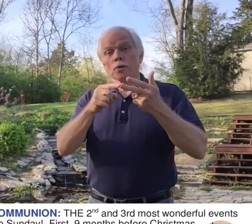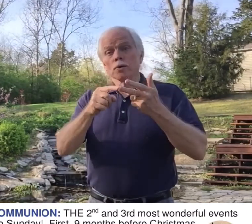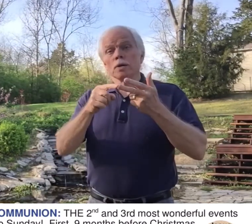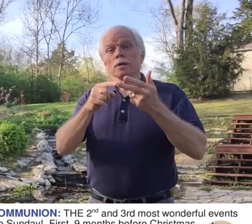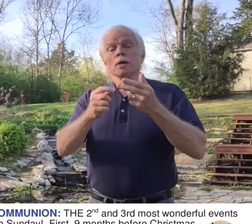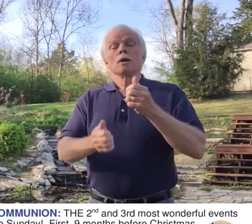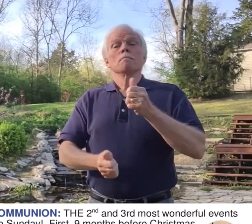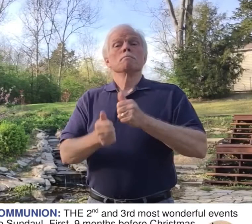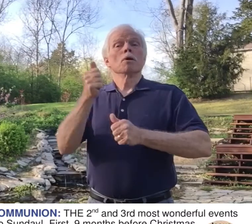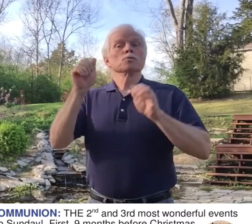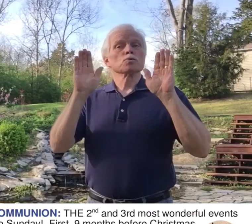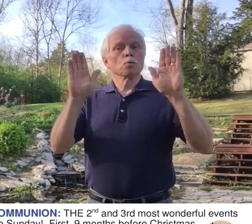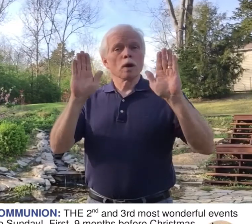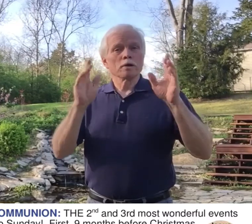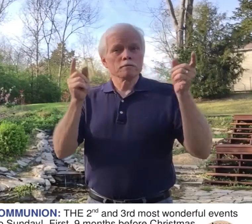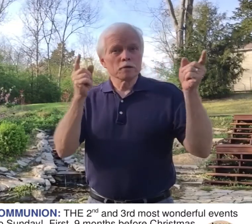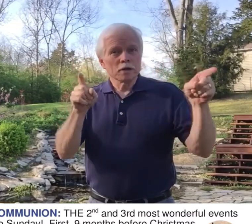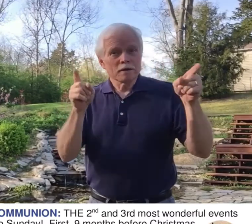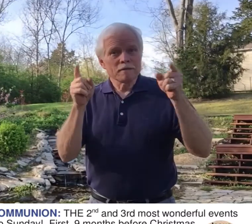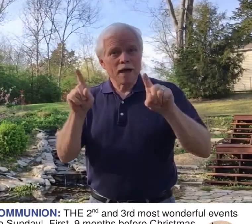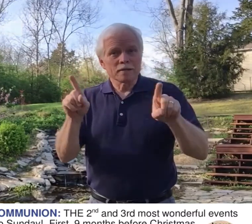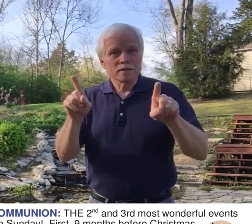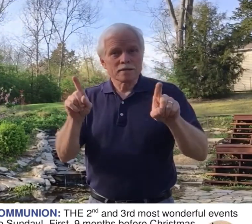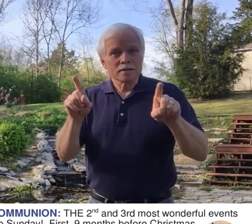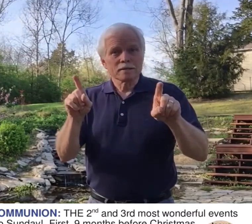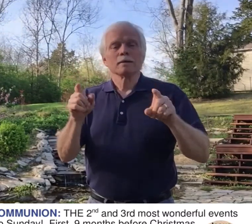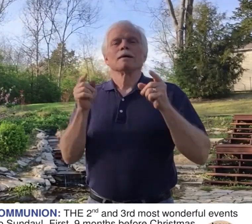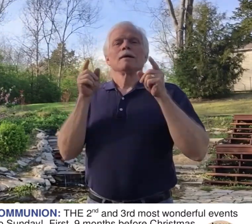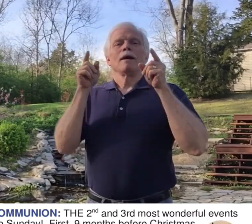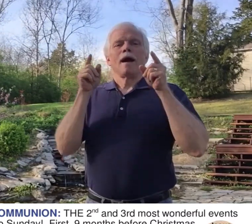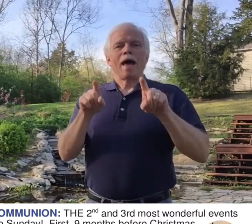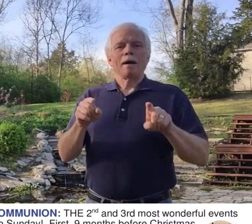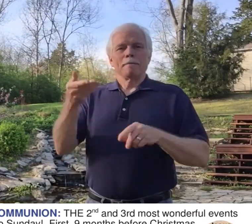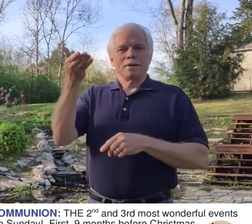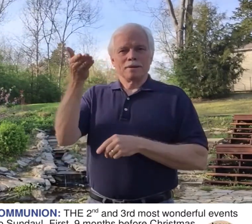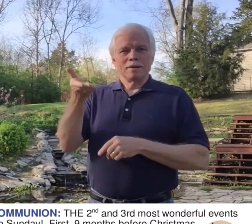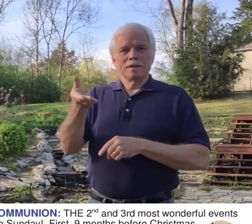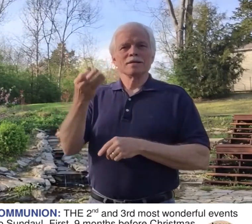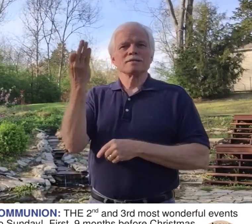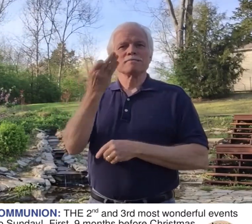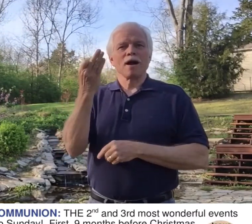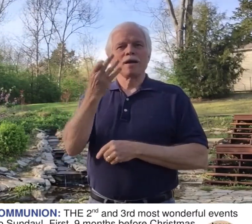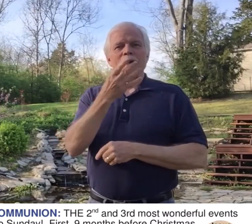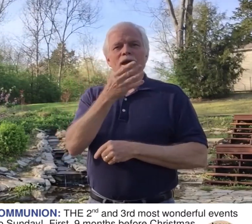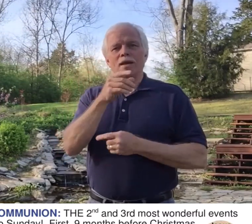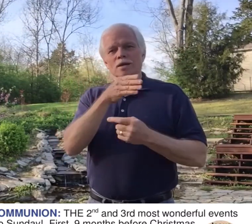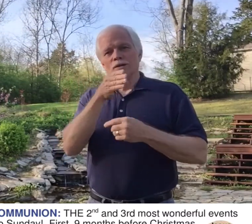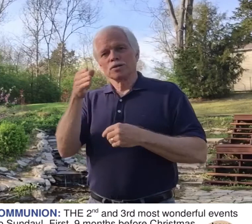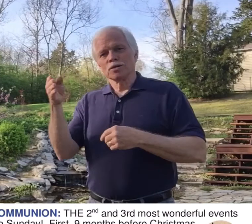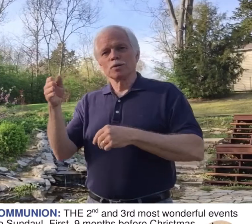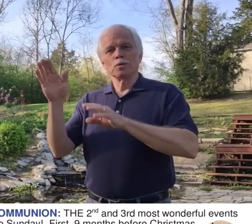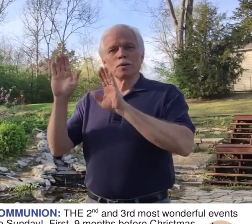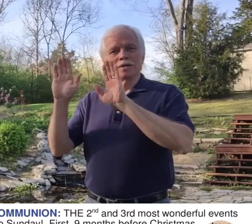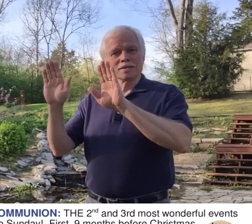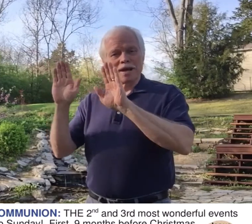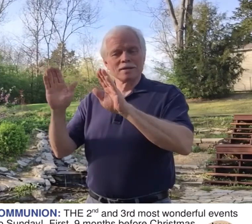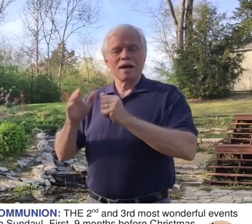most wonderful events happen this Friday to Sunday.